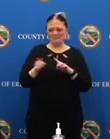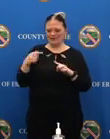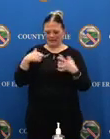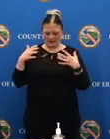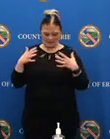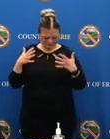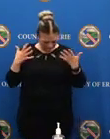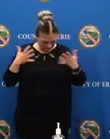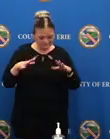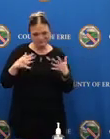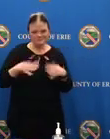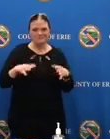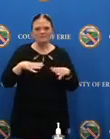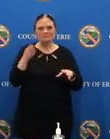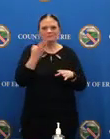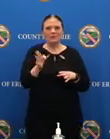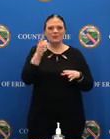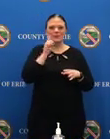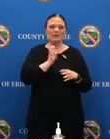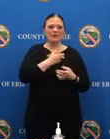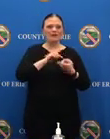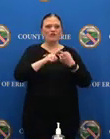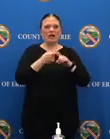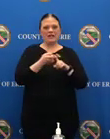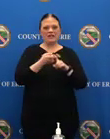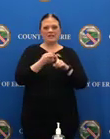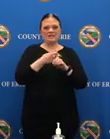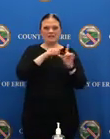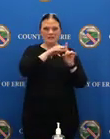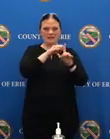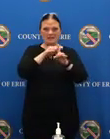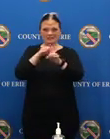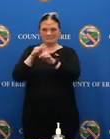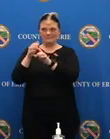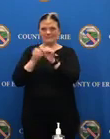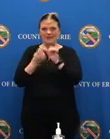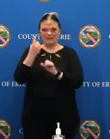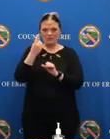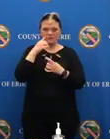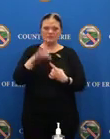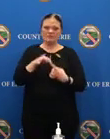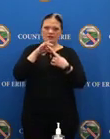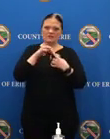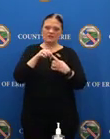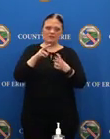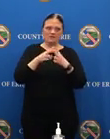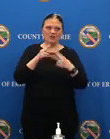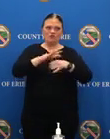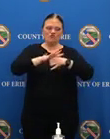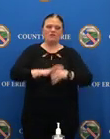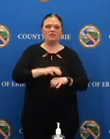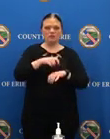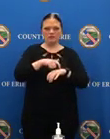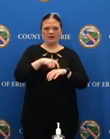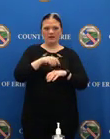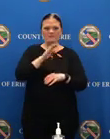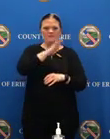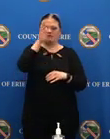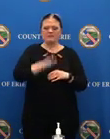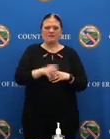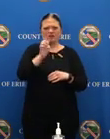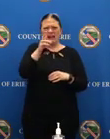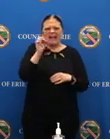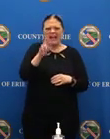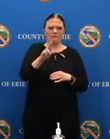the blue for our friends that are reminding everyone that, especially in these very stressful times, that there's never,